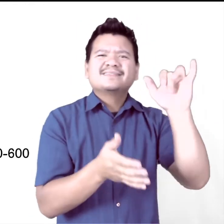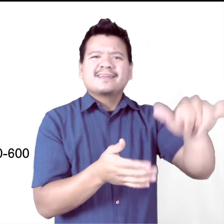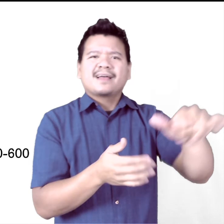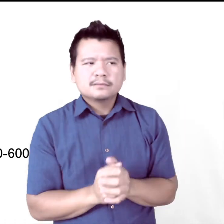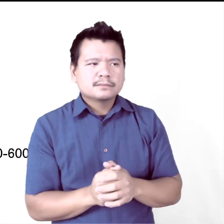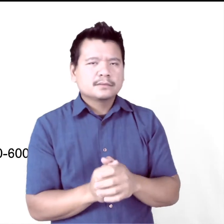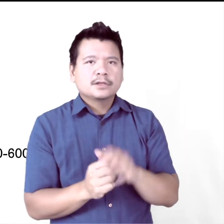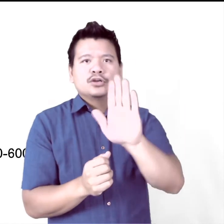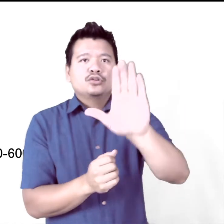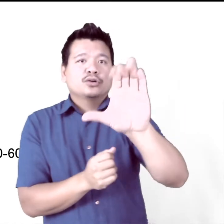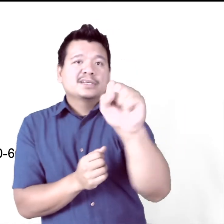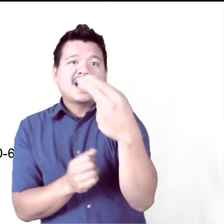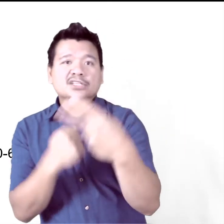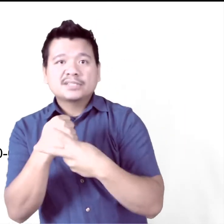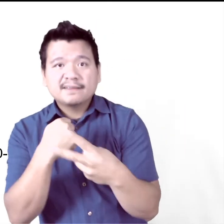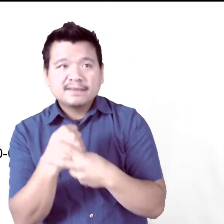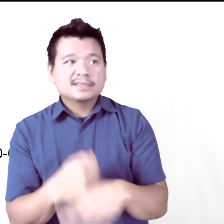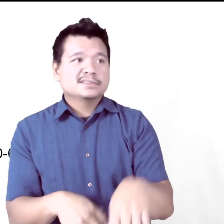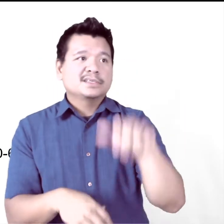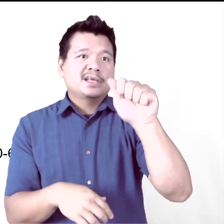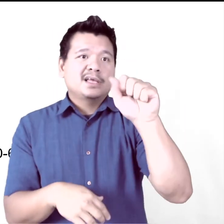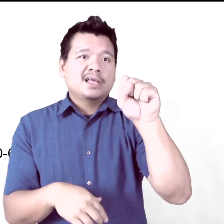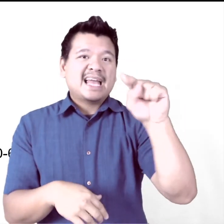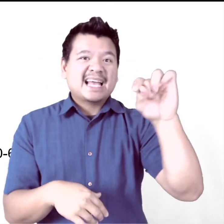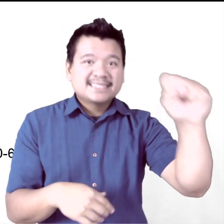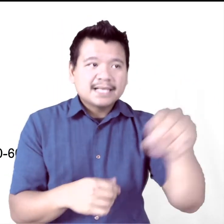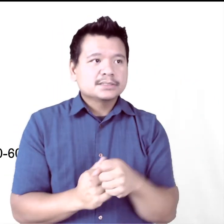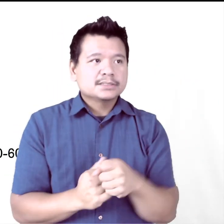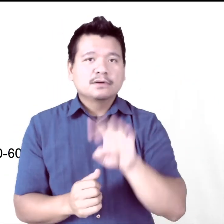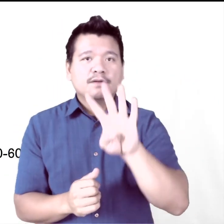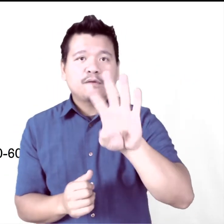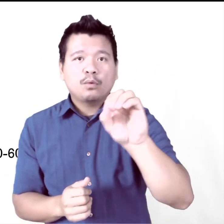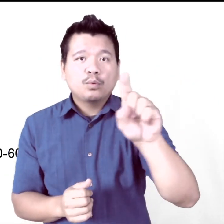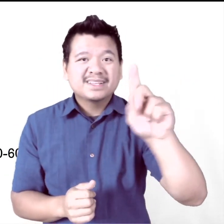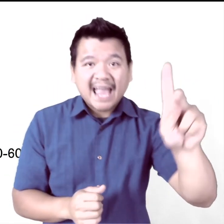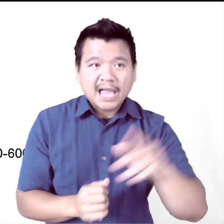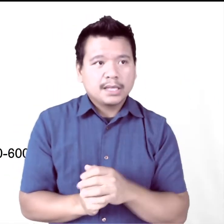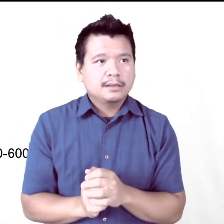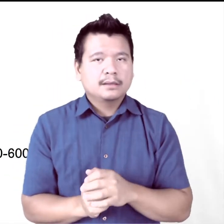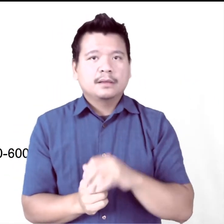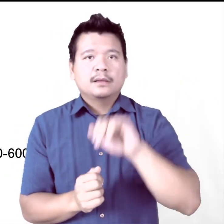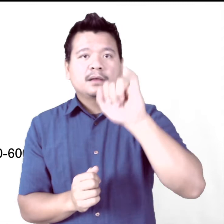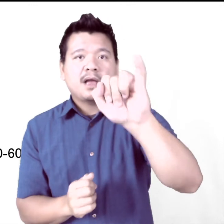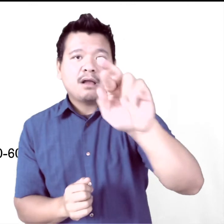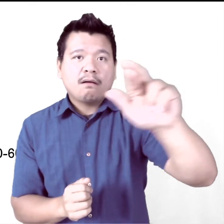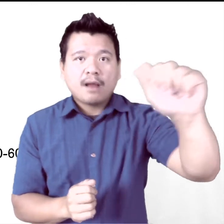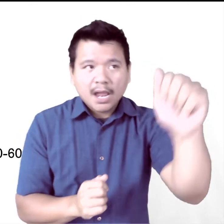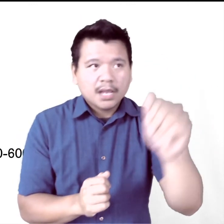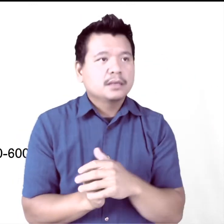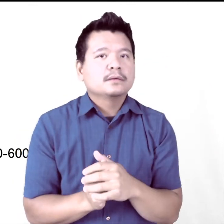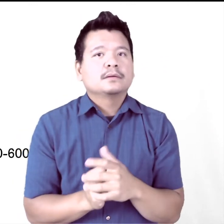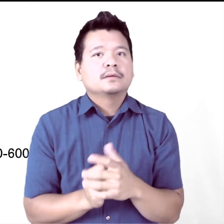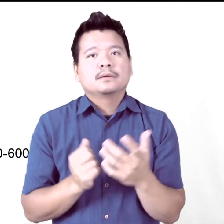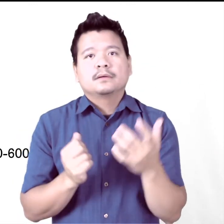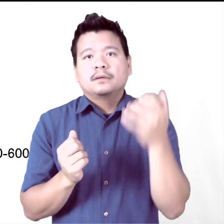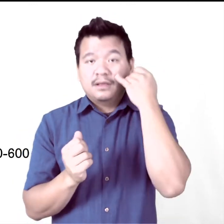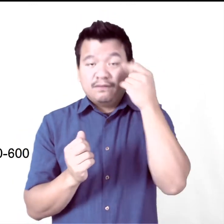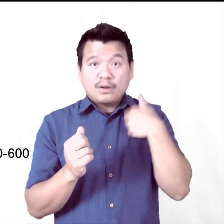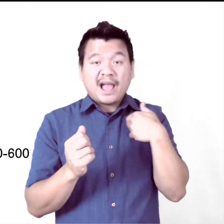your assets, your cash savings, your investments like 401k, and your IRA. If